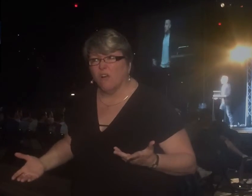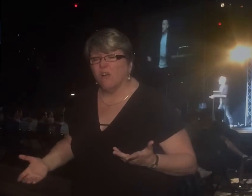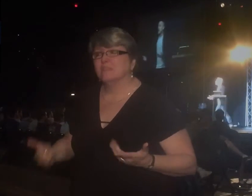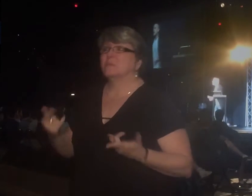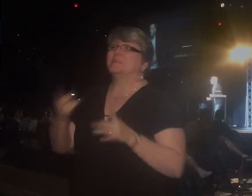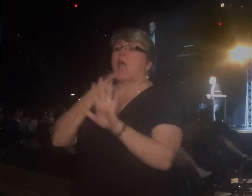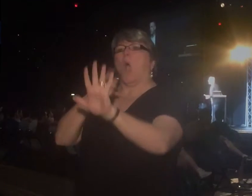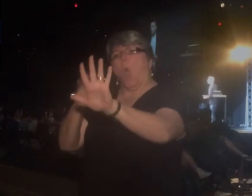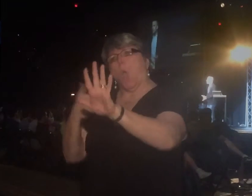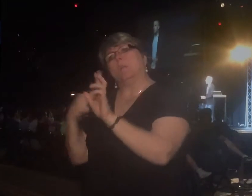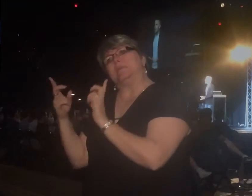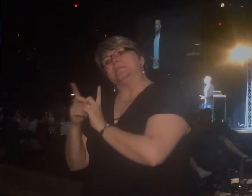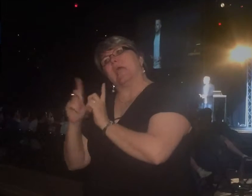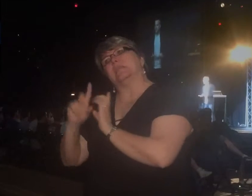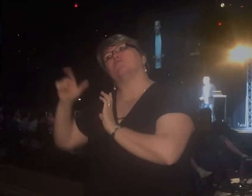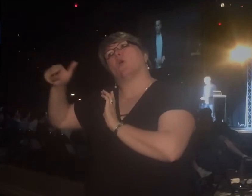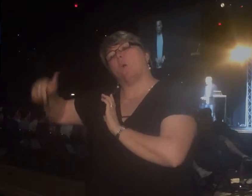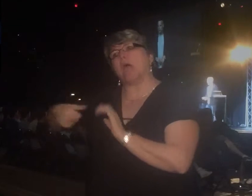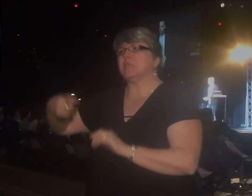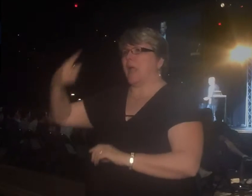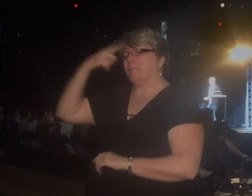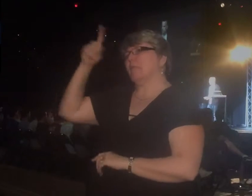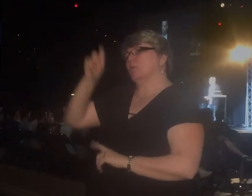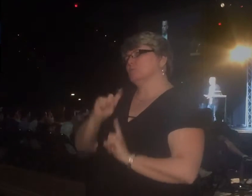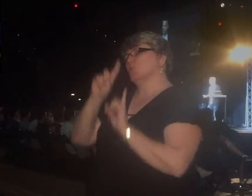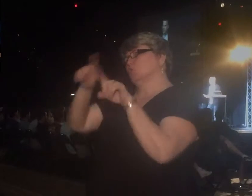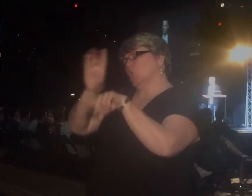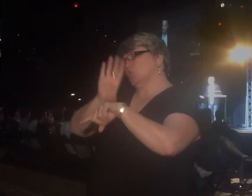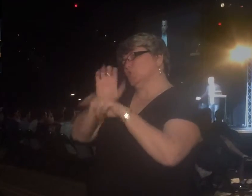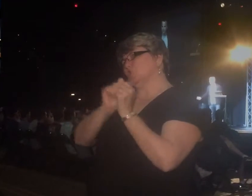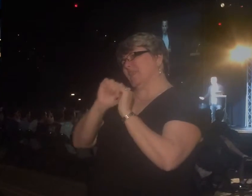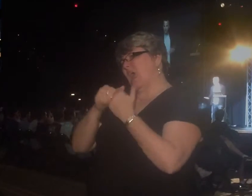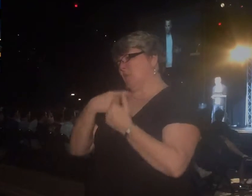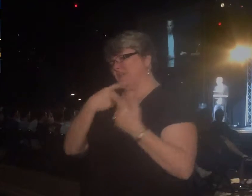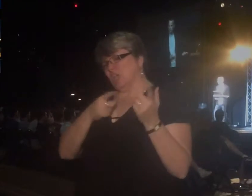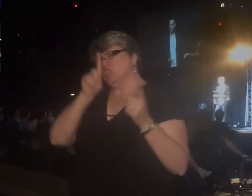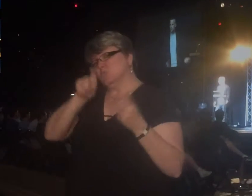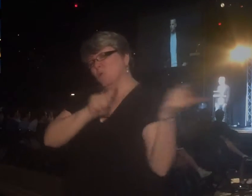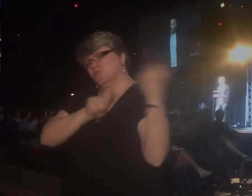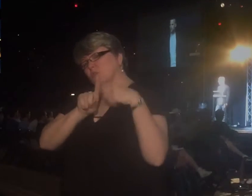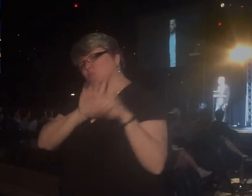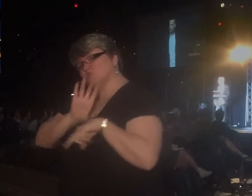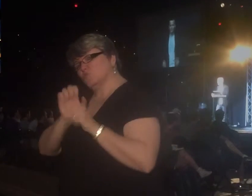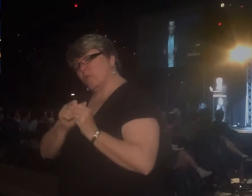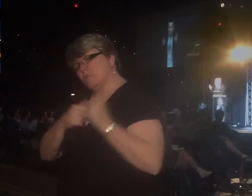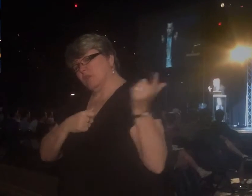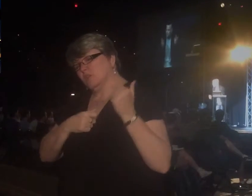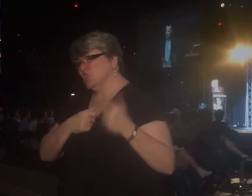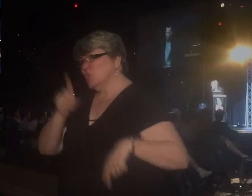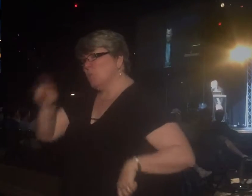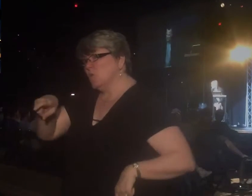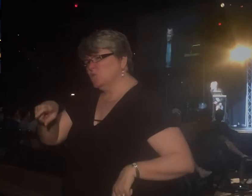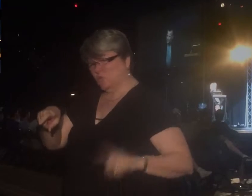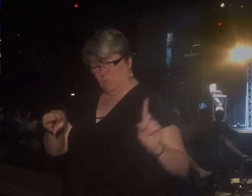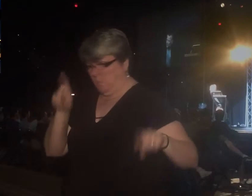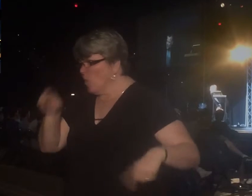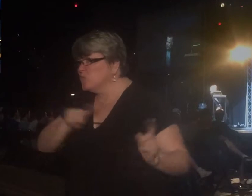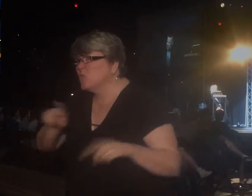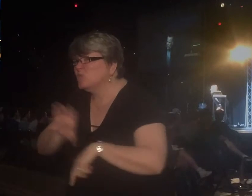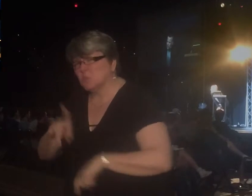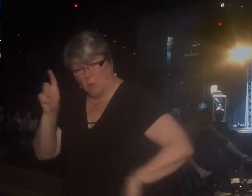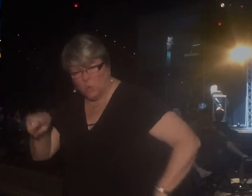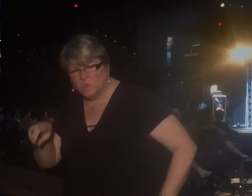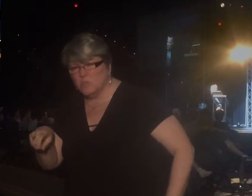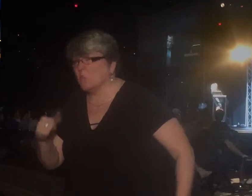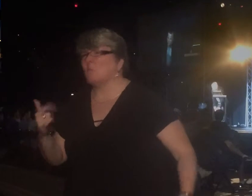right? Or someone go, hey, we've been dating for a while, and I think we're supposed to go to church together. How do I tell her that she's supposed to go to church with me now? She's supposed to?